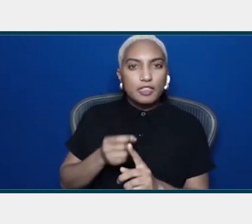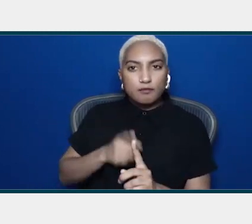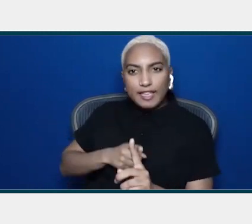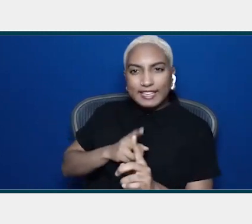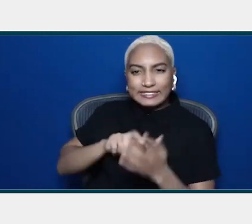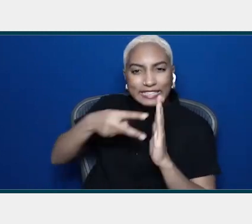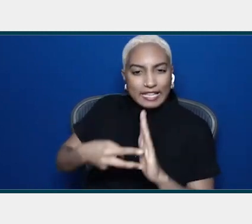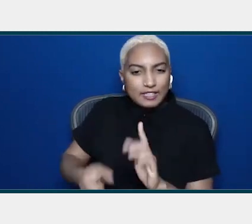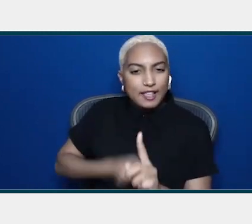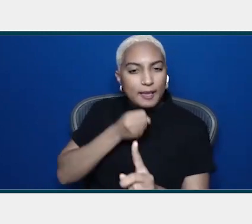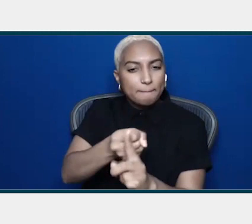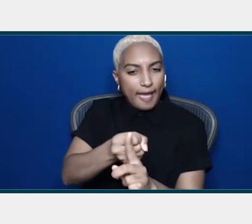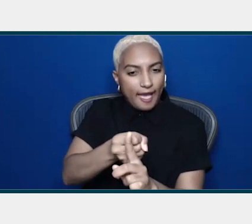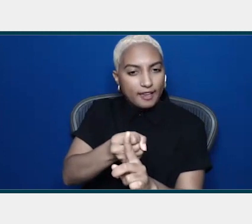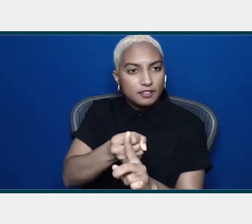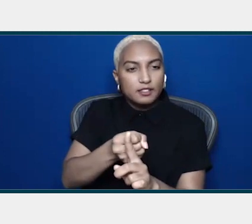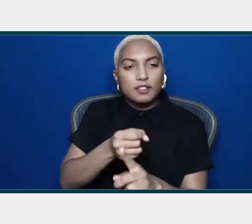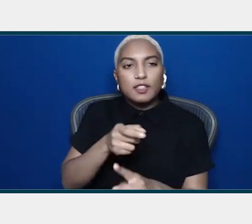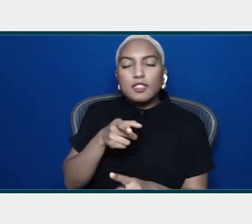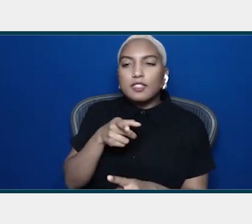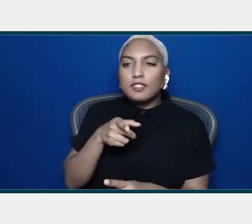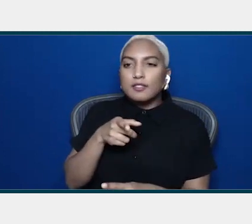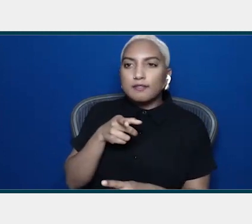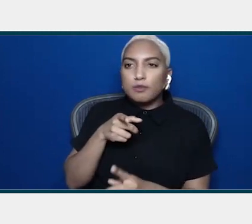it pertains to income equality